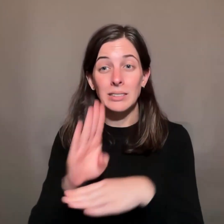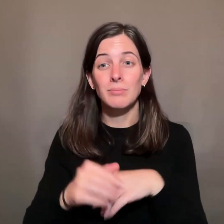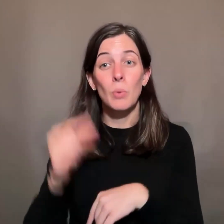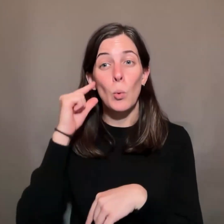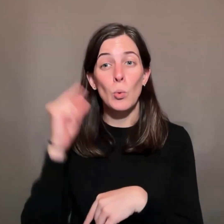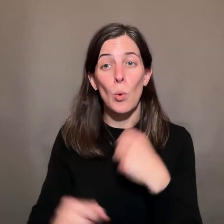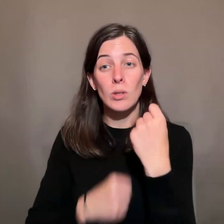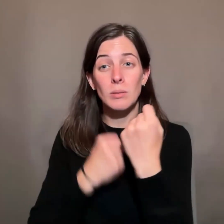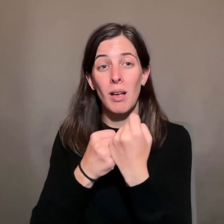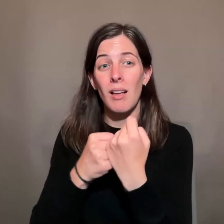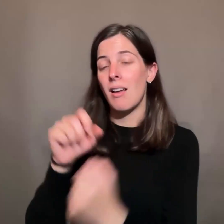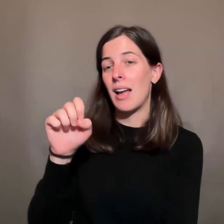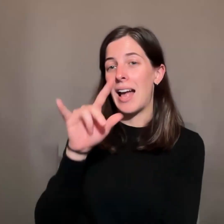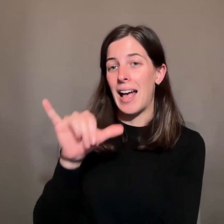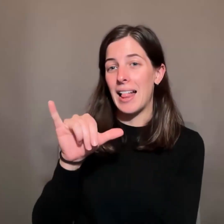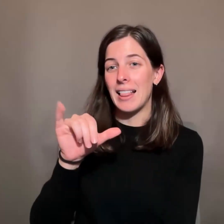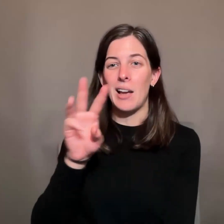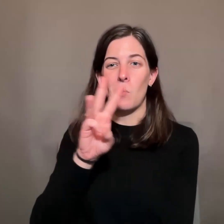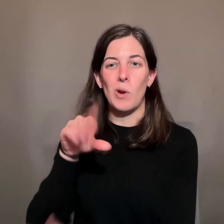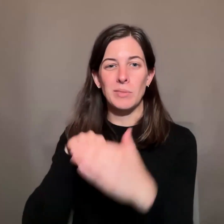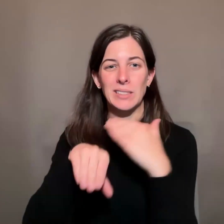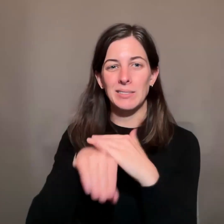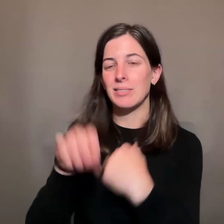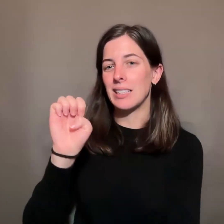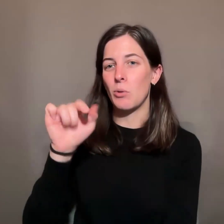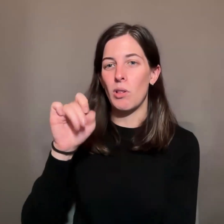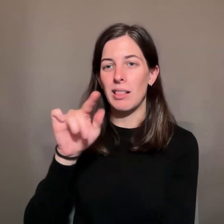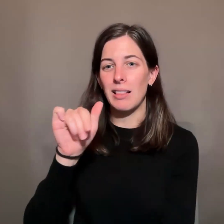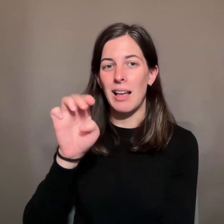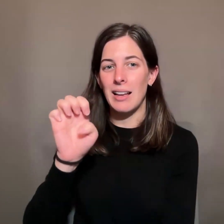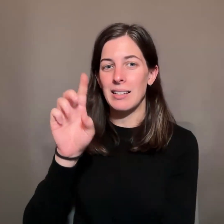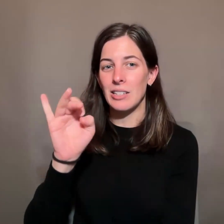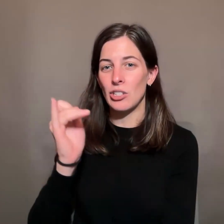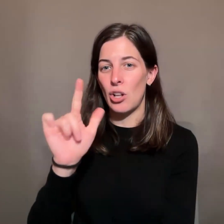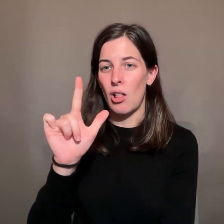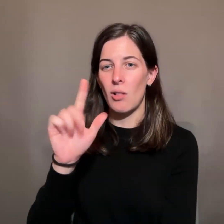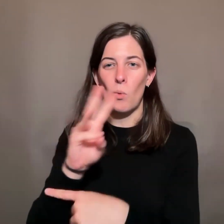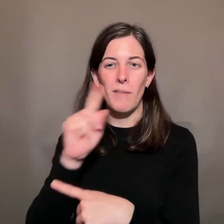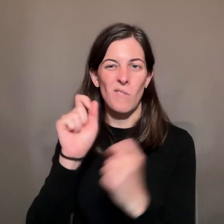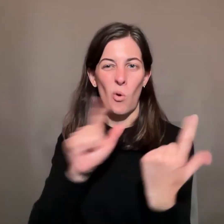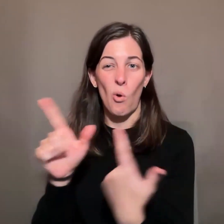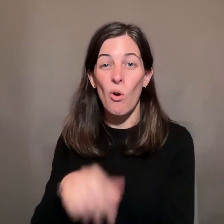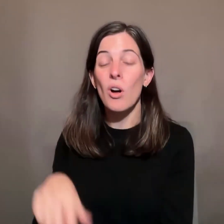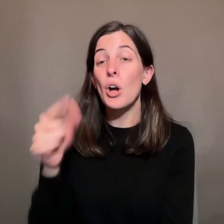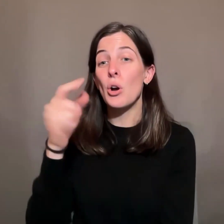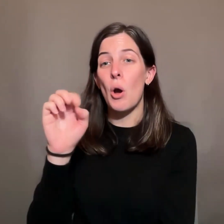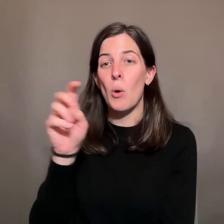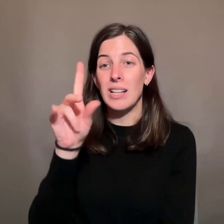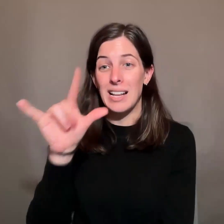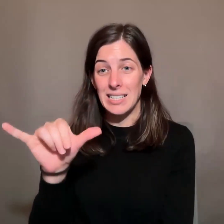Web Accessibility. Equalize Digital, websites for everyone. GoDaddy, Green Geeks Web